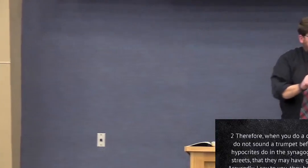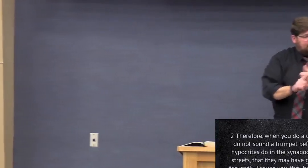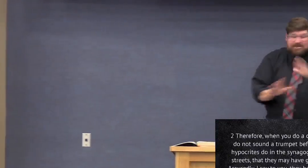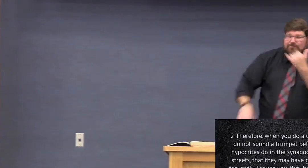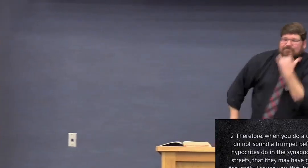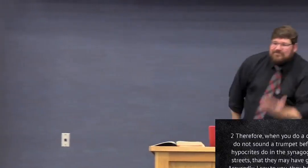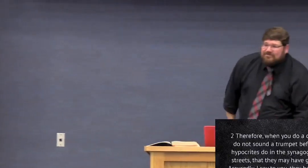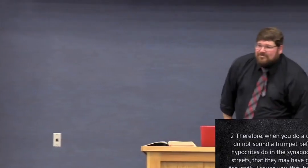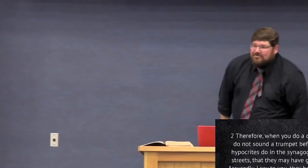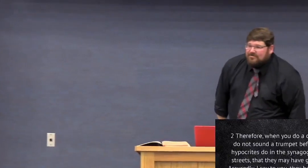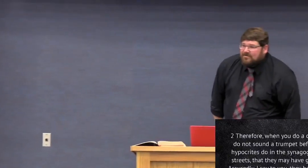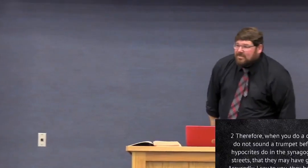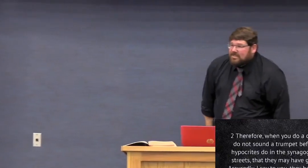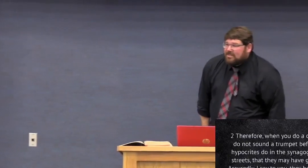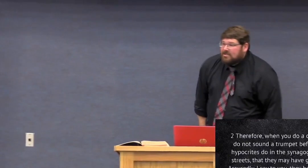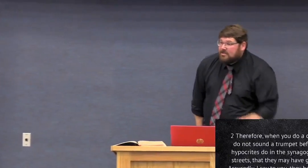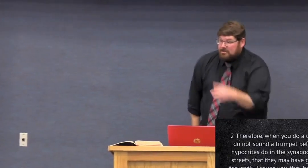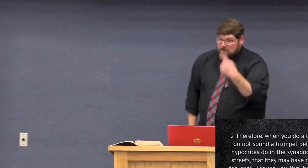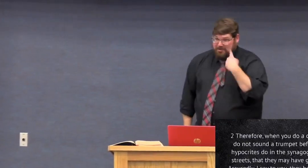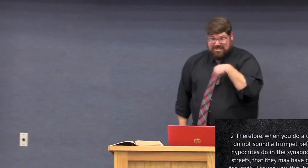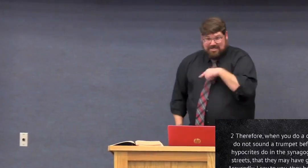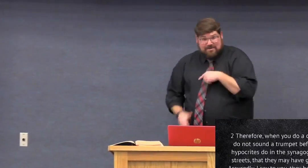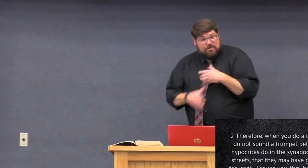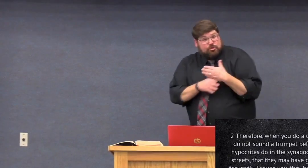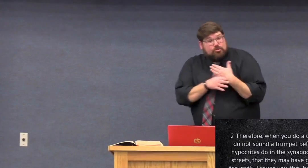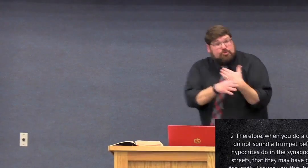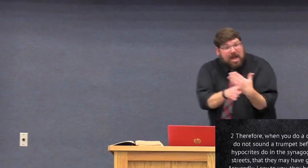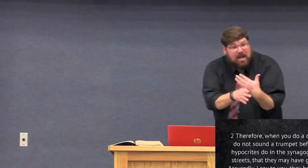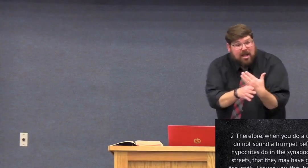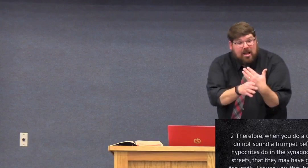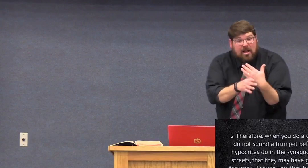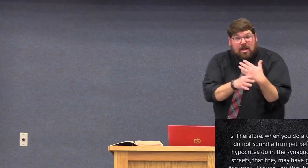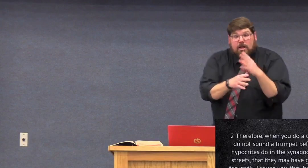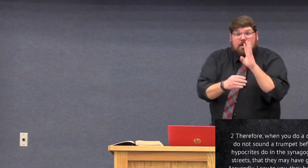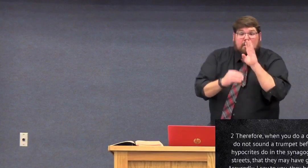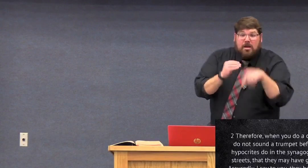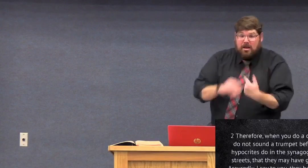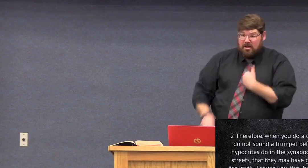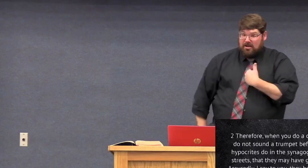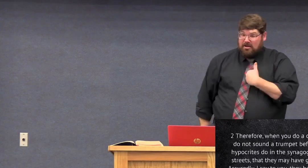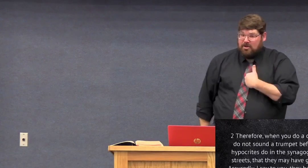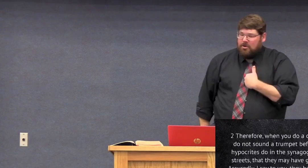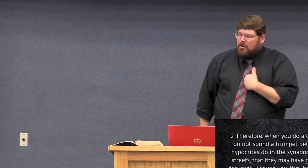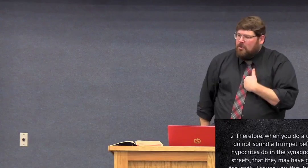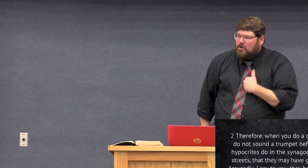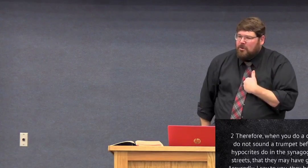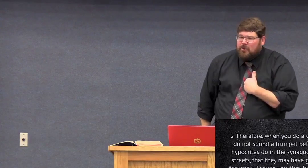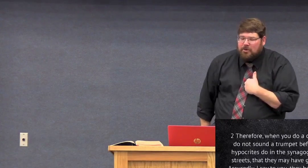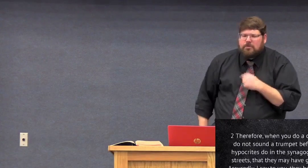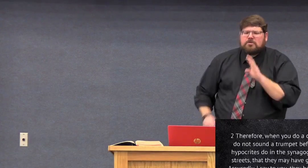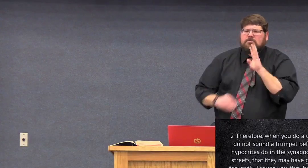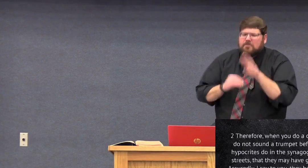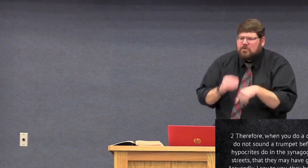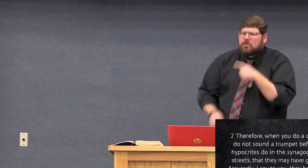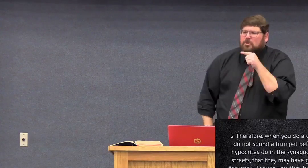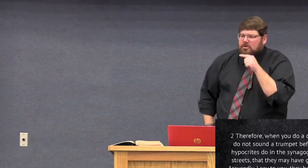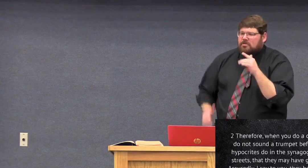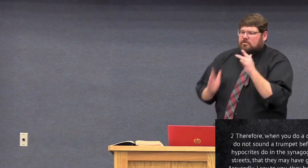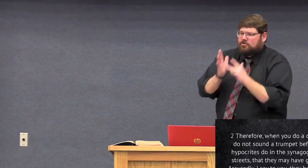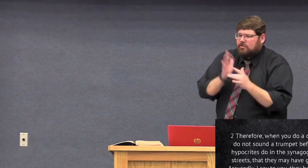They were boasting about themselves. That's wrong. When we share, we should not be talking about ourselves.